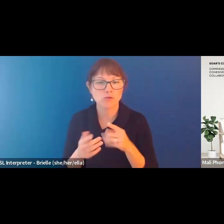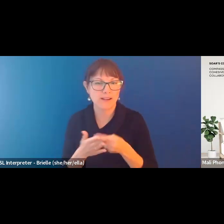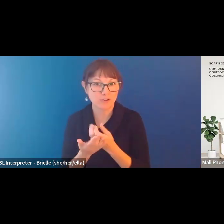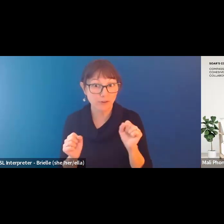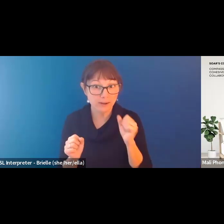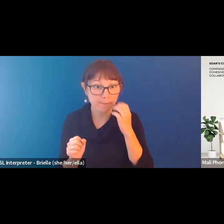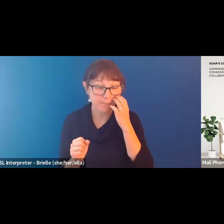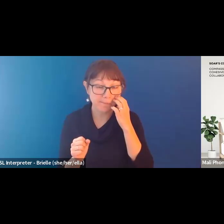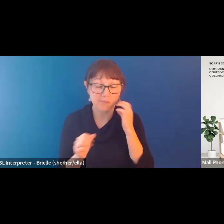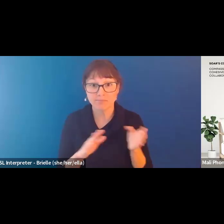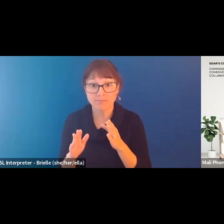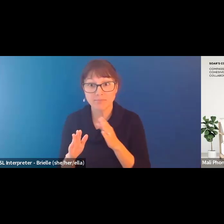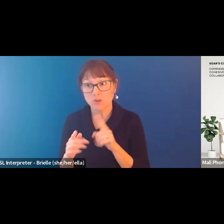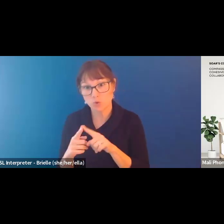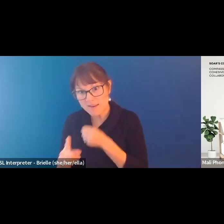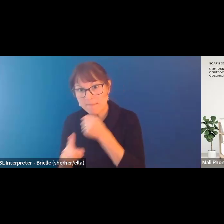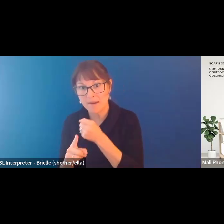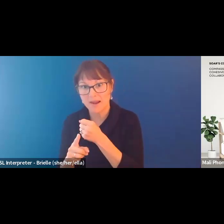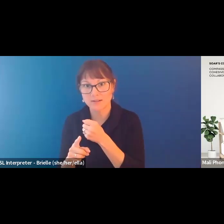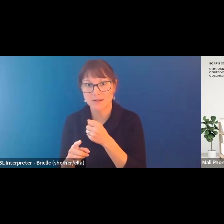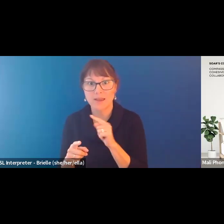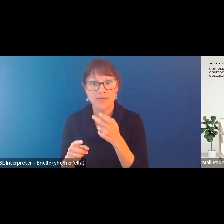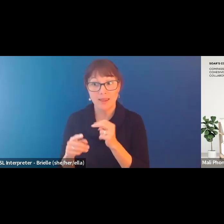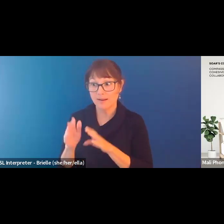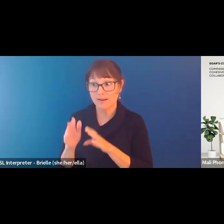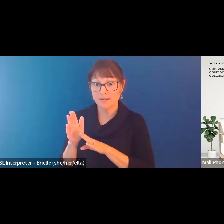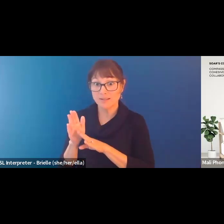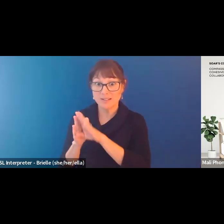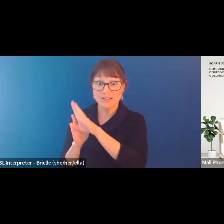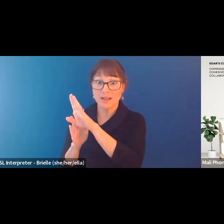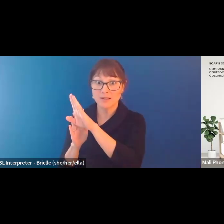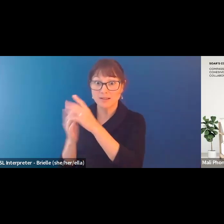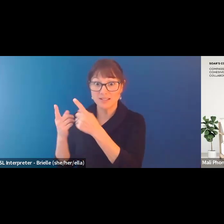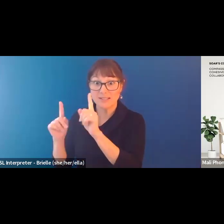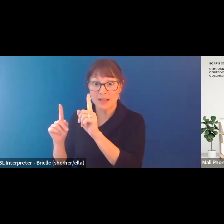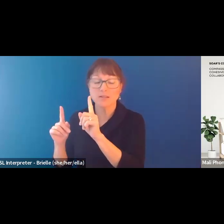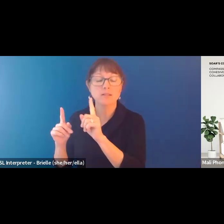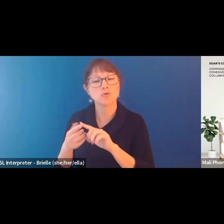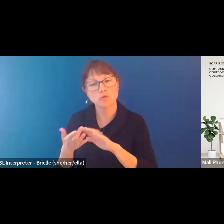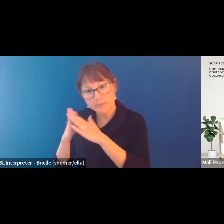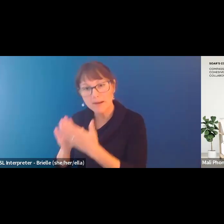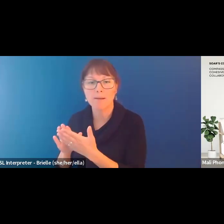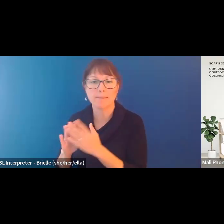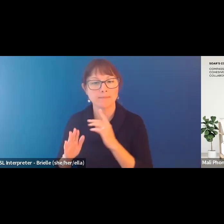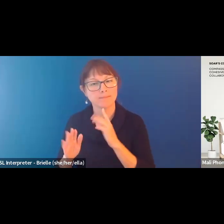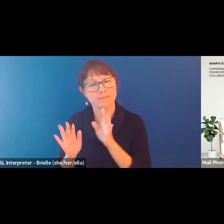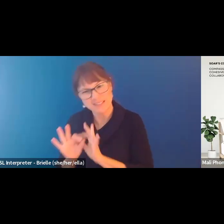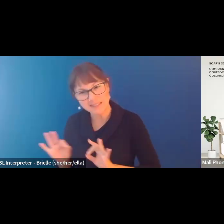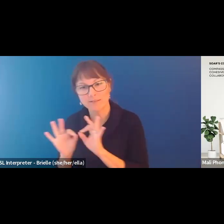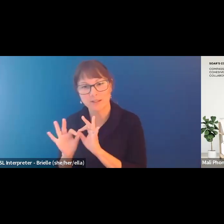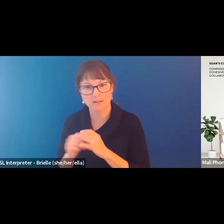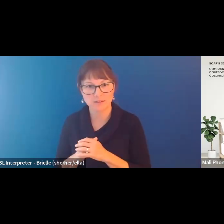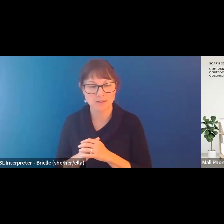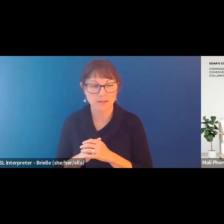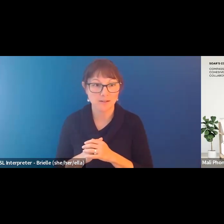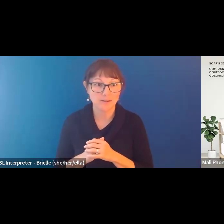and transcending beyond success into significance, legacy. There really was no time